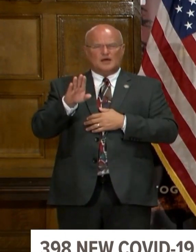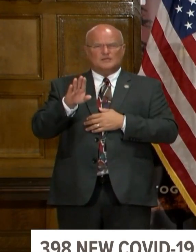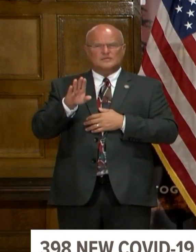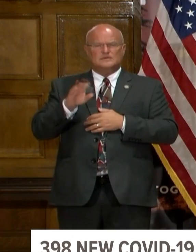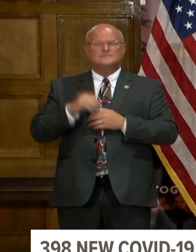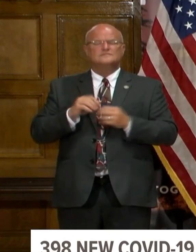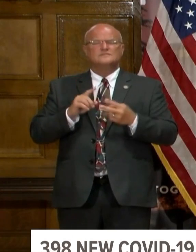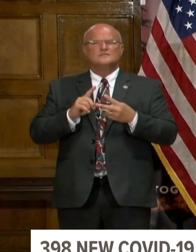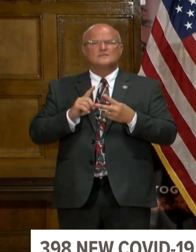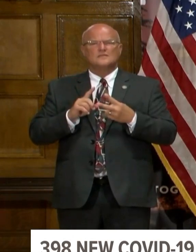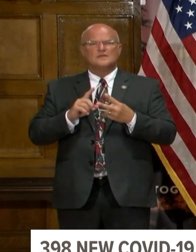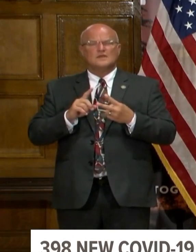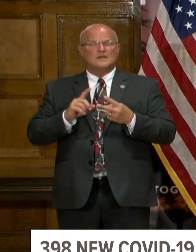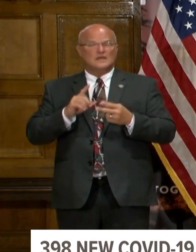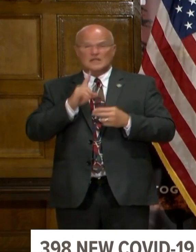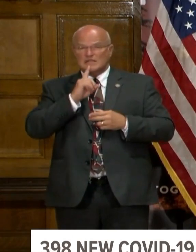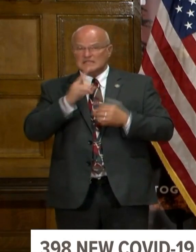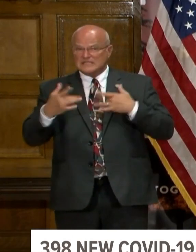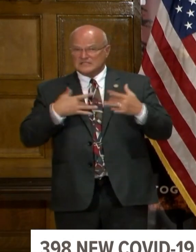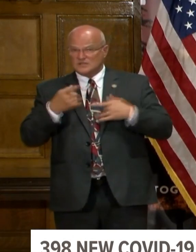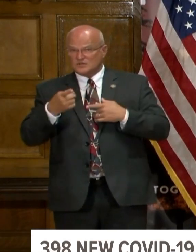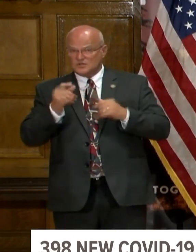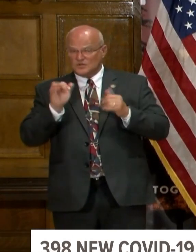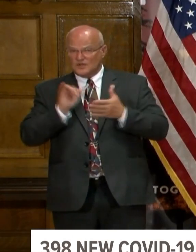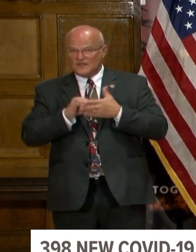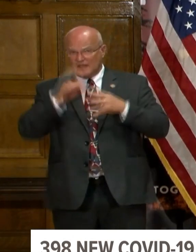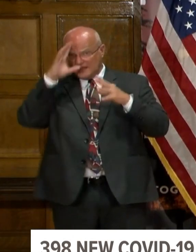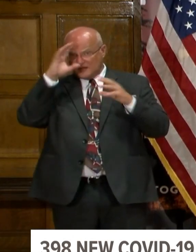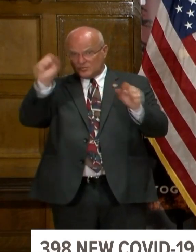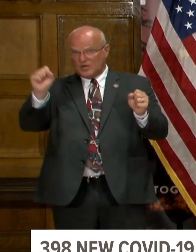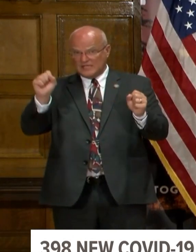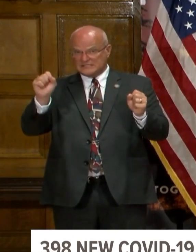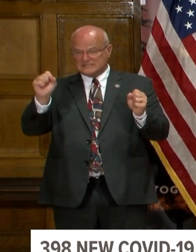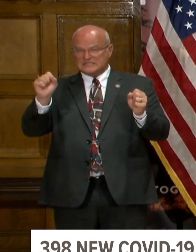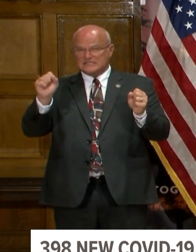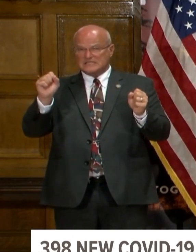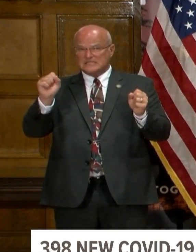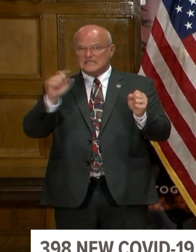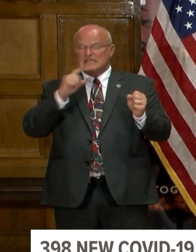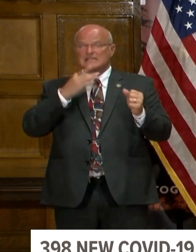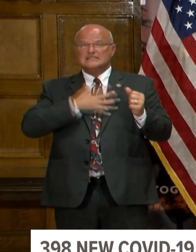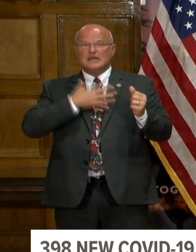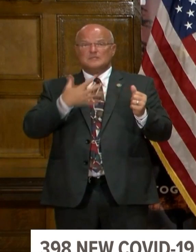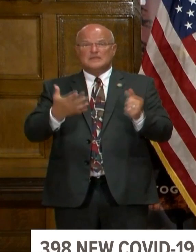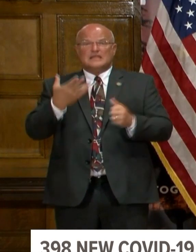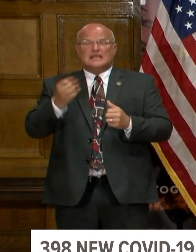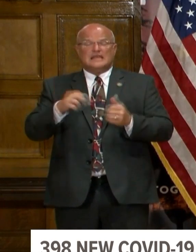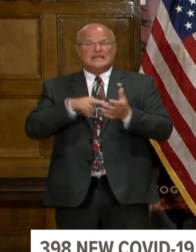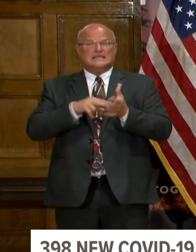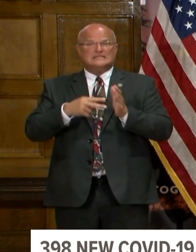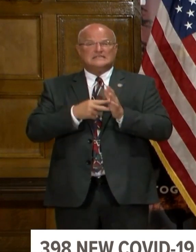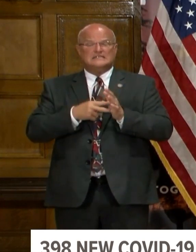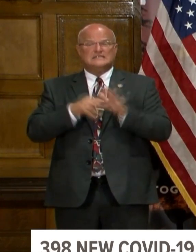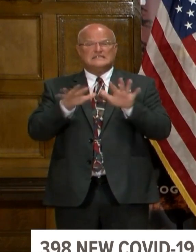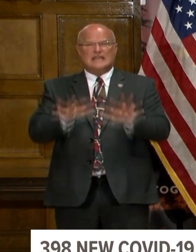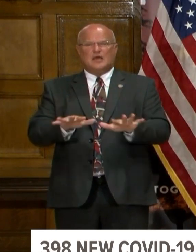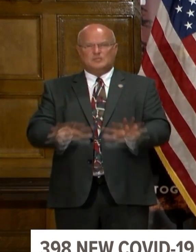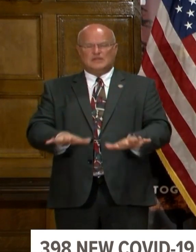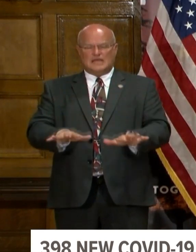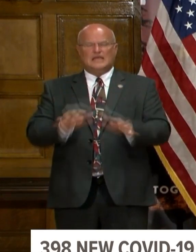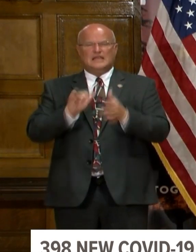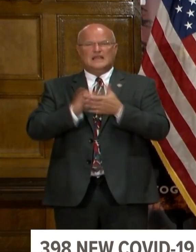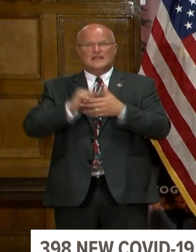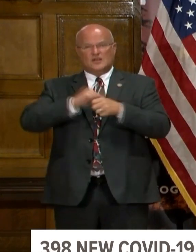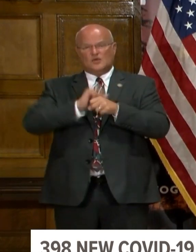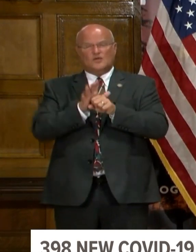see, does it concern you at all that the president is admitting that he intentionally downplayed